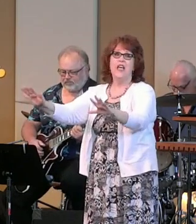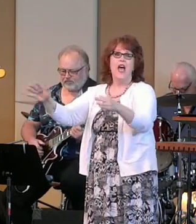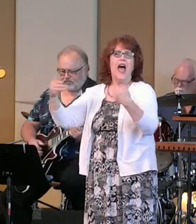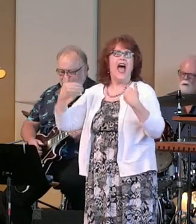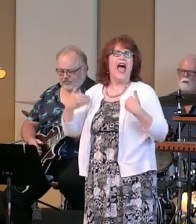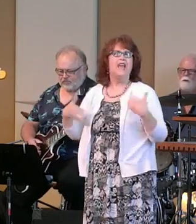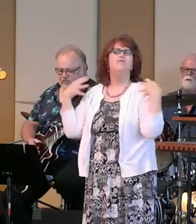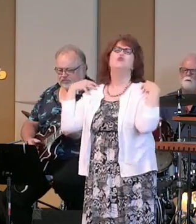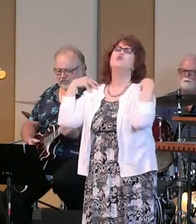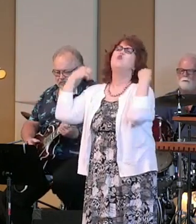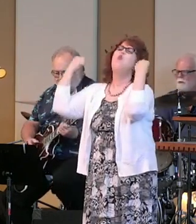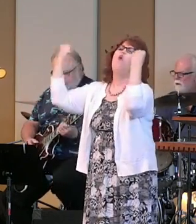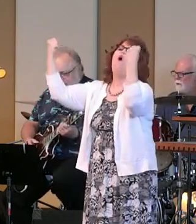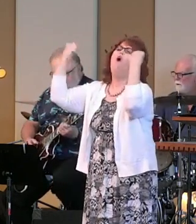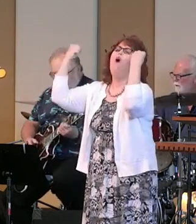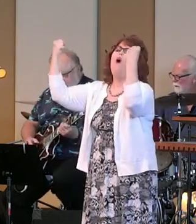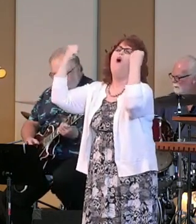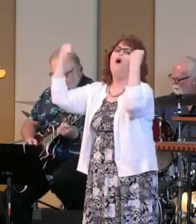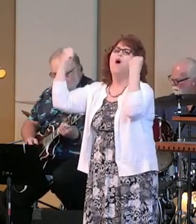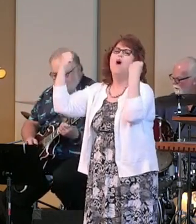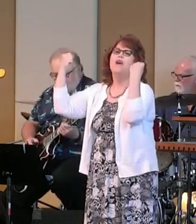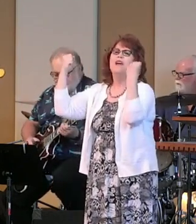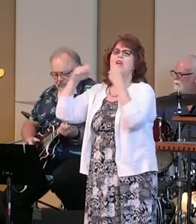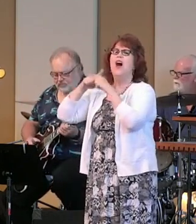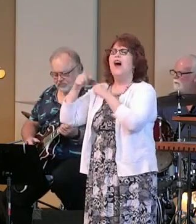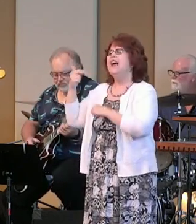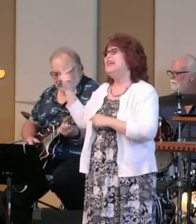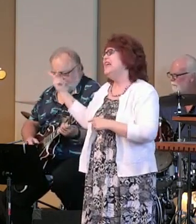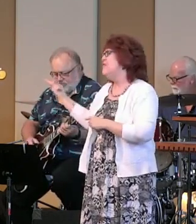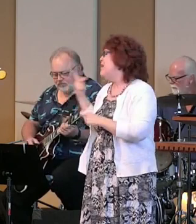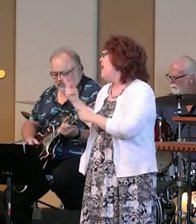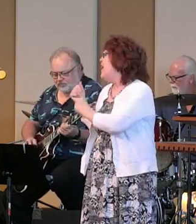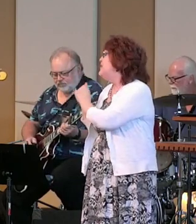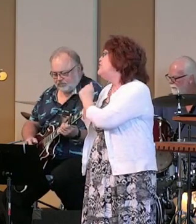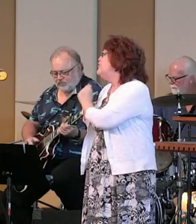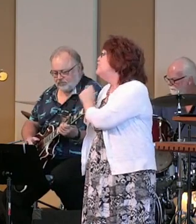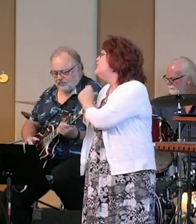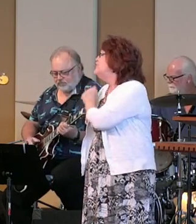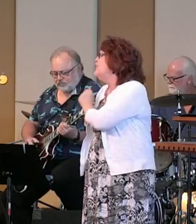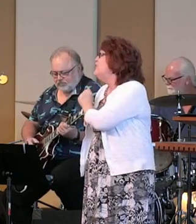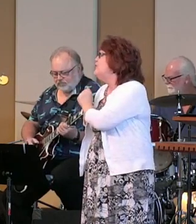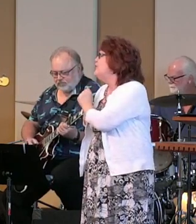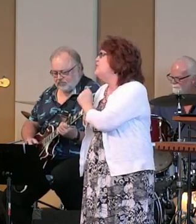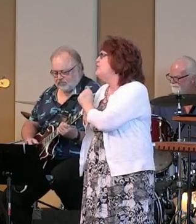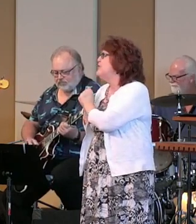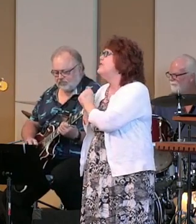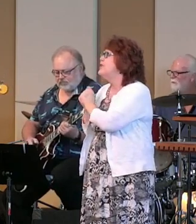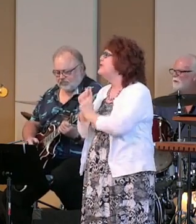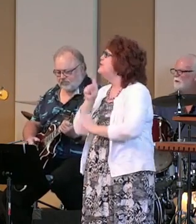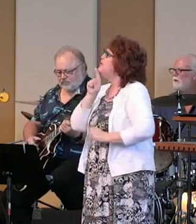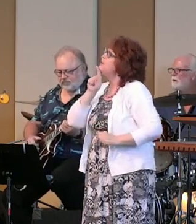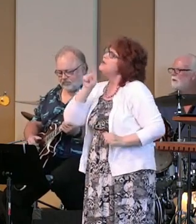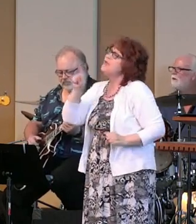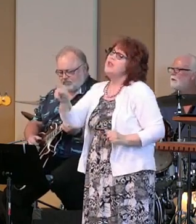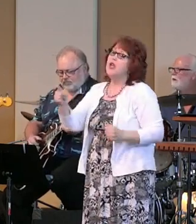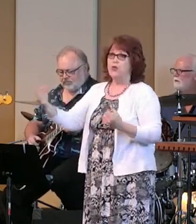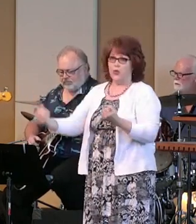I am strong when I am on your shoulders.